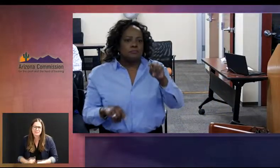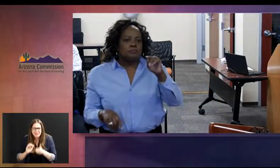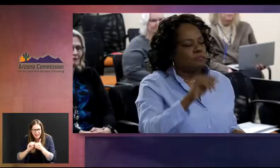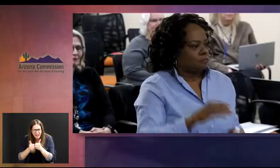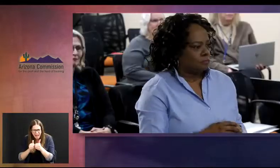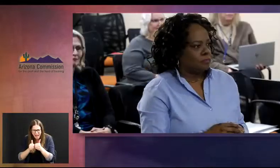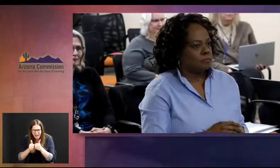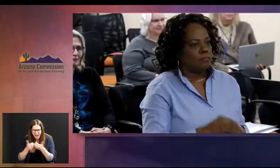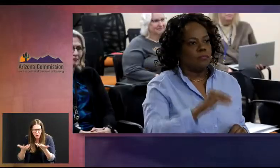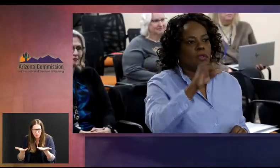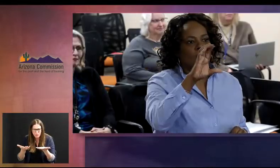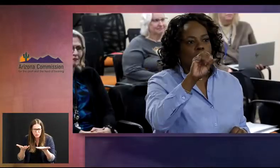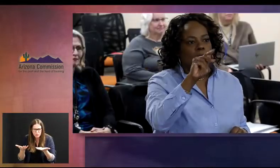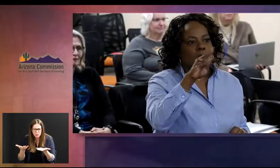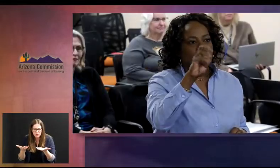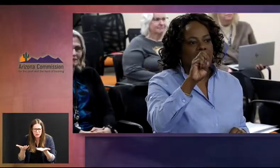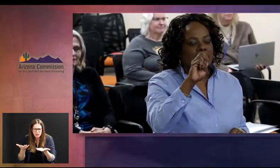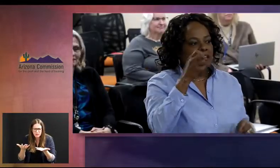But how does that happen?